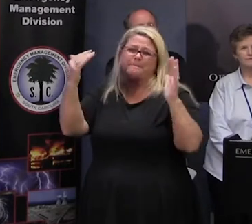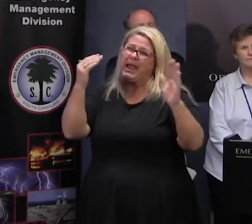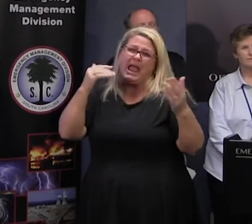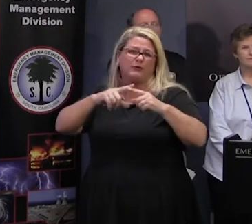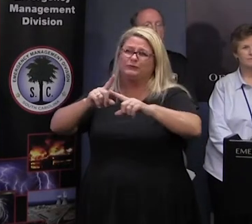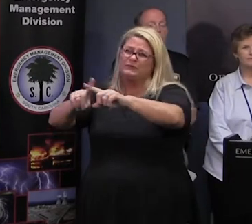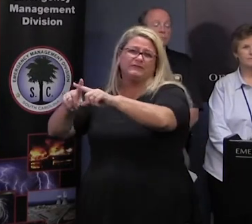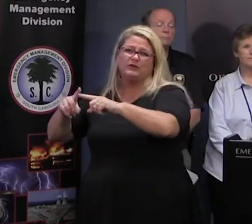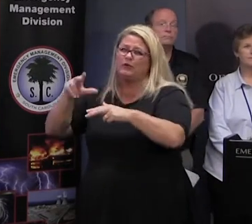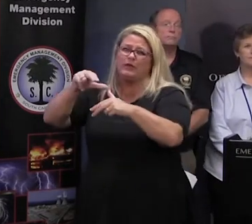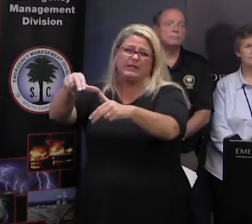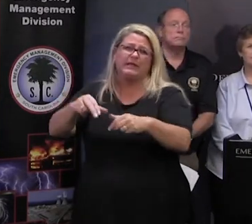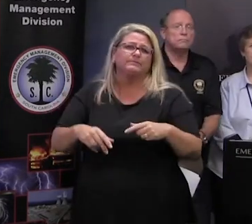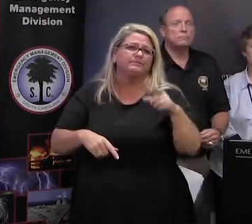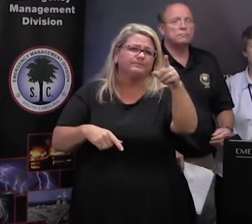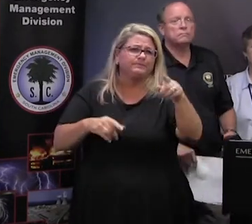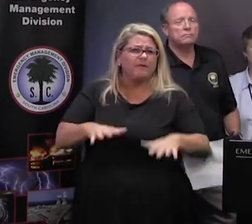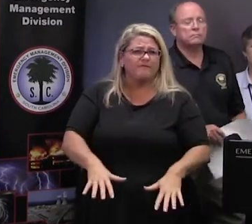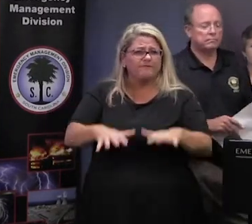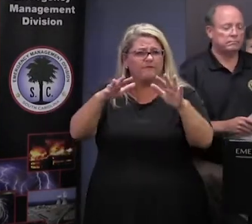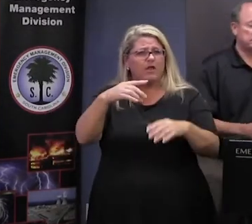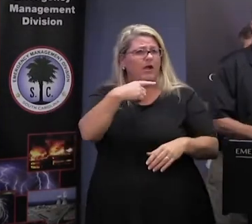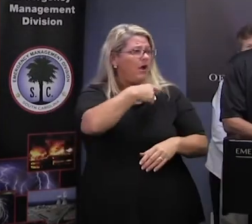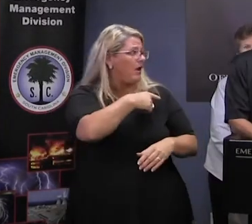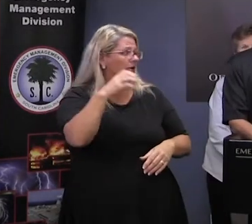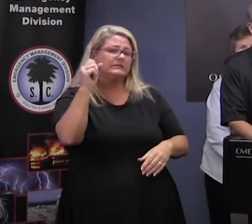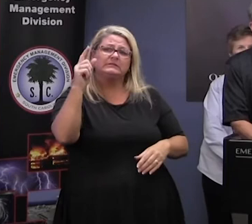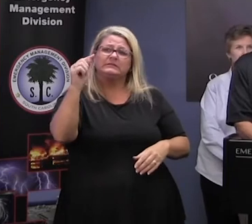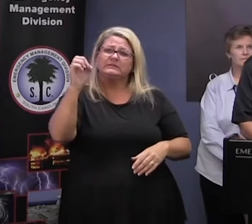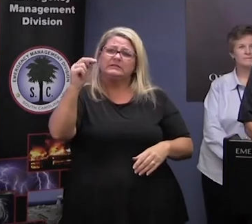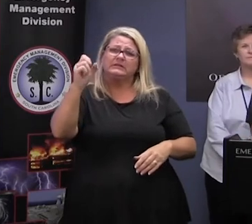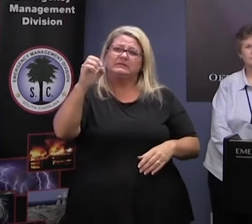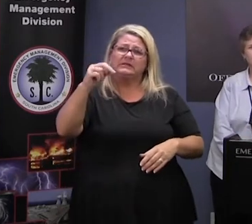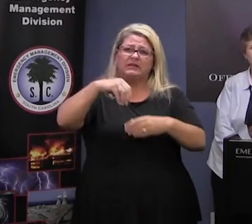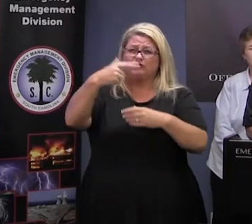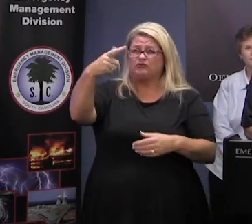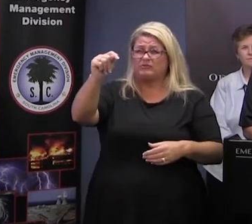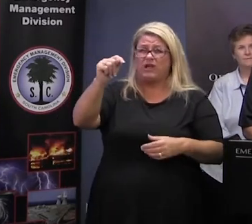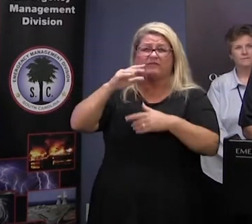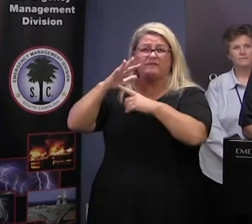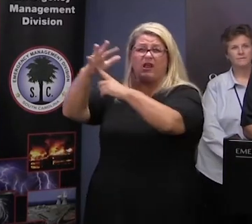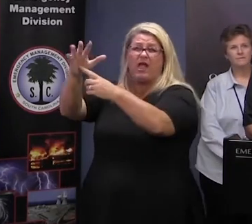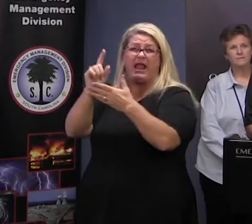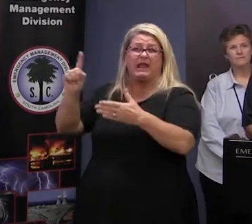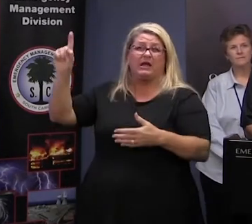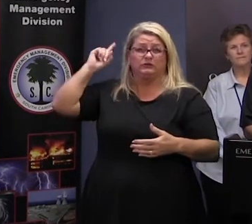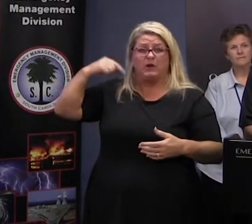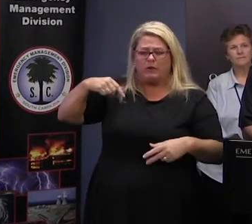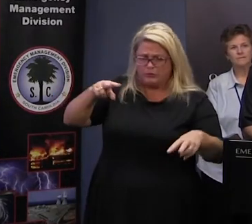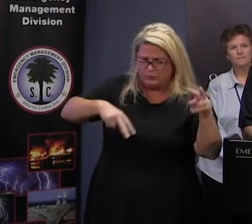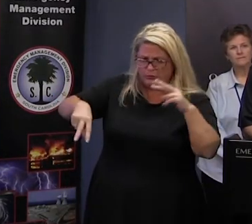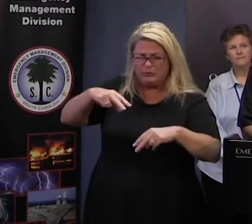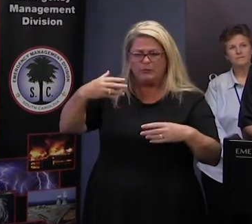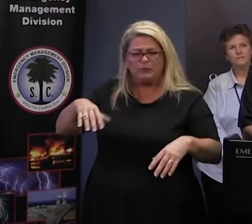Director Stinson, can you talk a little bit about the flooding that you're seeing in Georgetown? We took a helicopter flight last week and just saw that these were areas